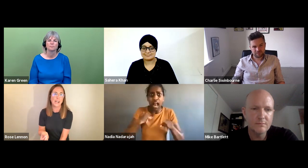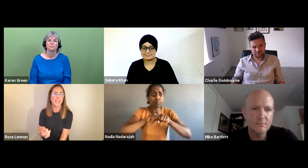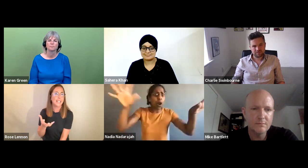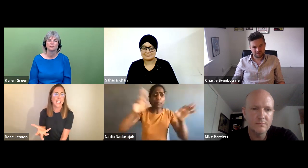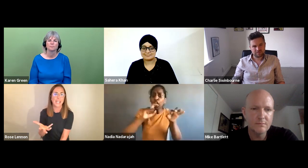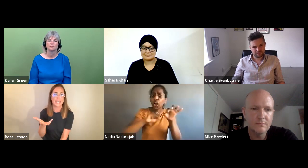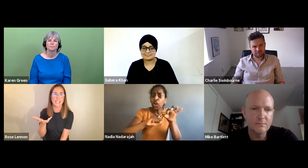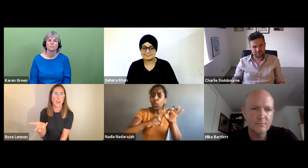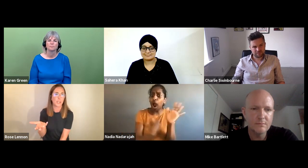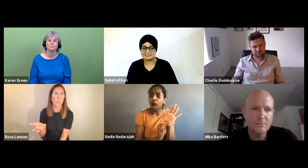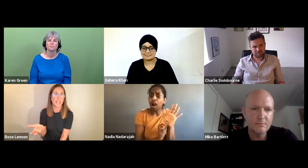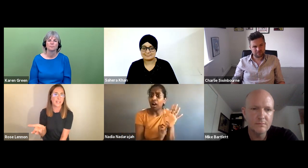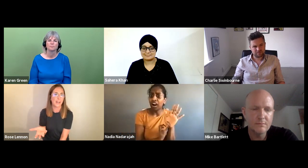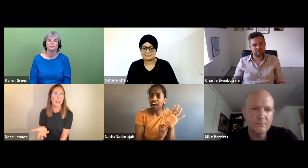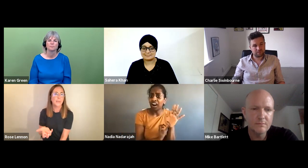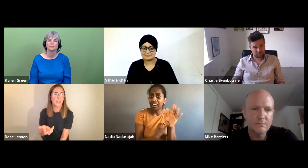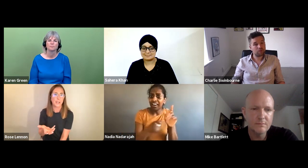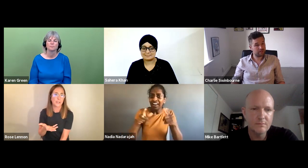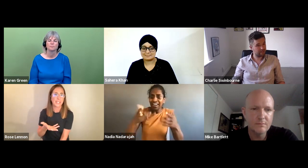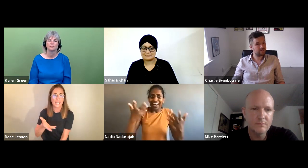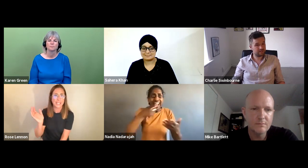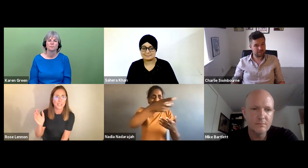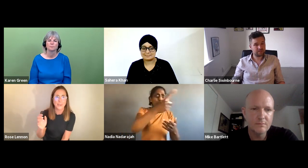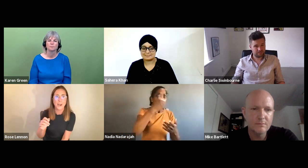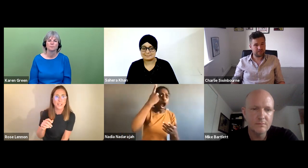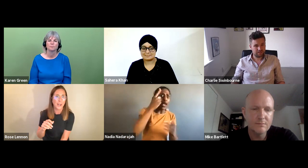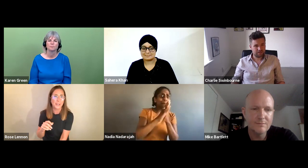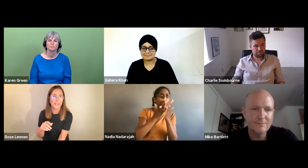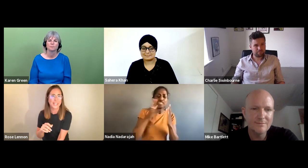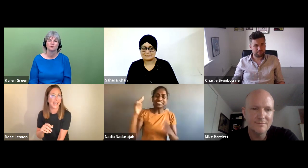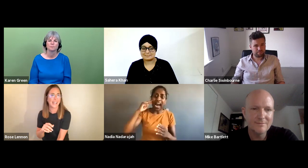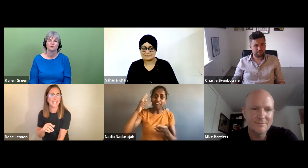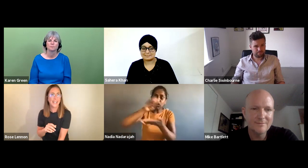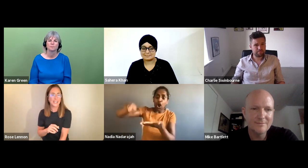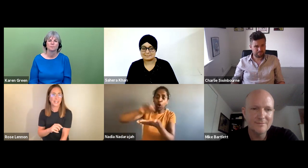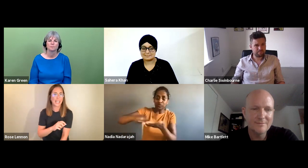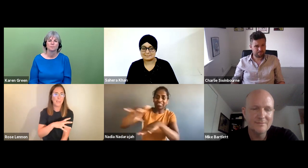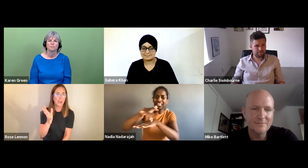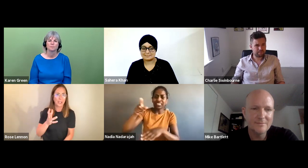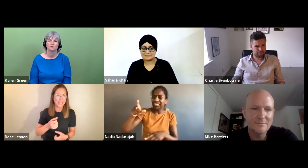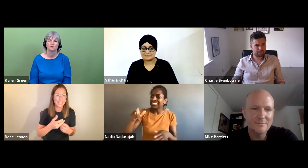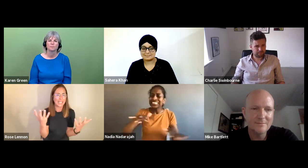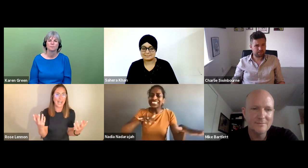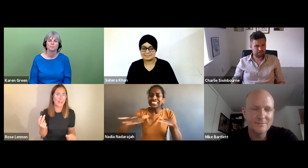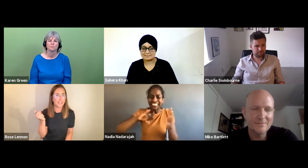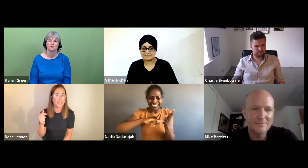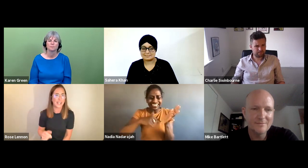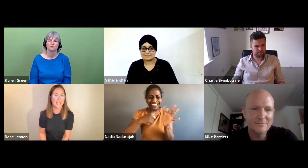now tech is so much better. You can send out QR codes, and you can get a book and send it out there just like